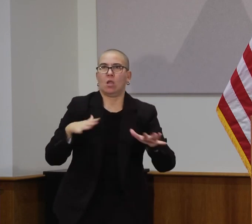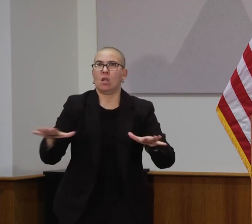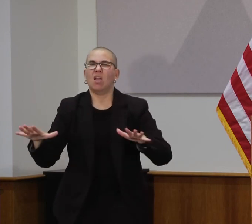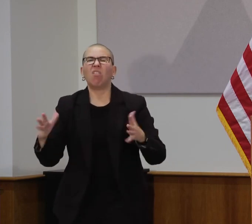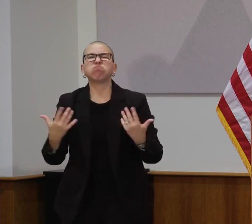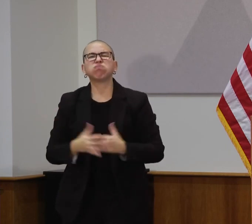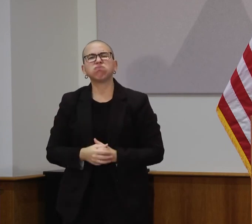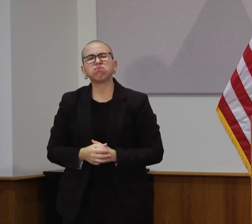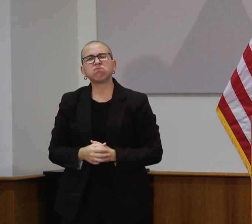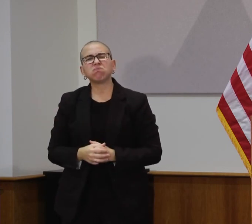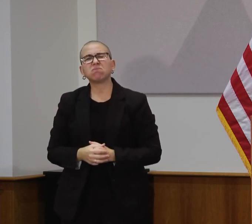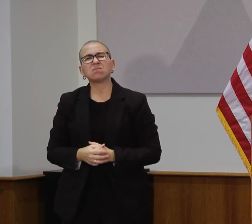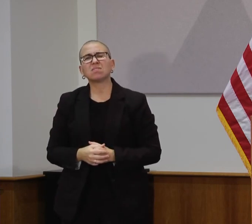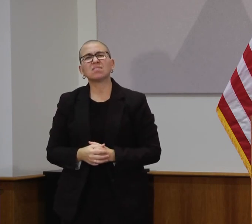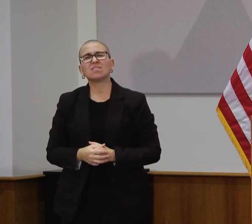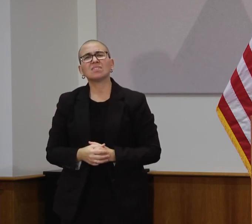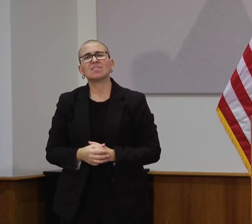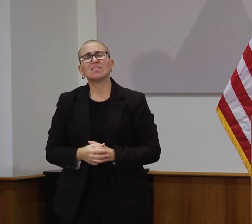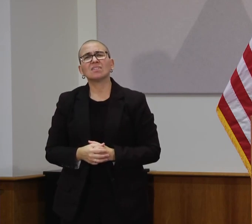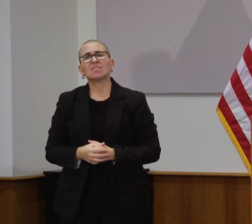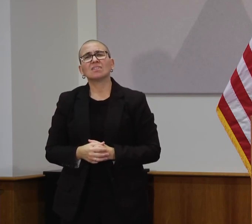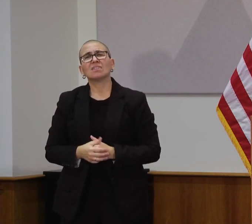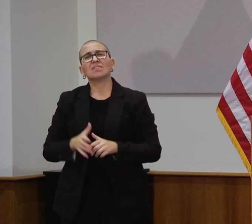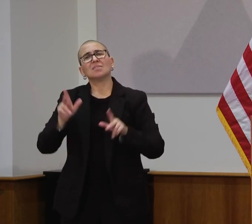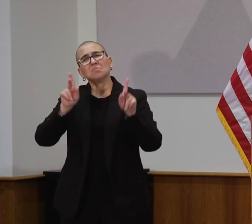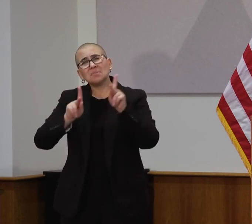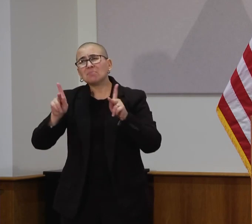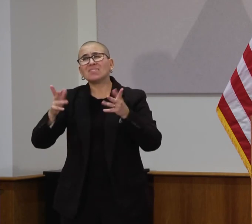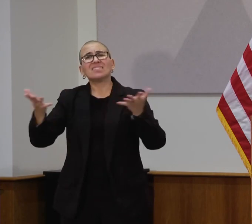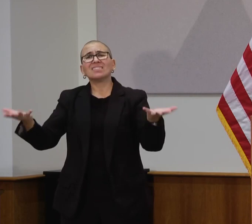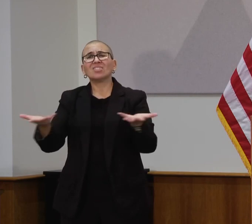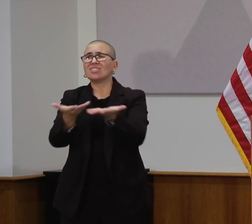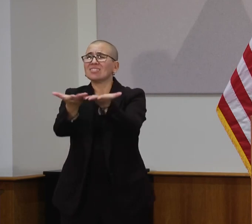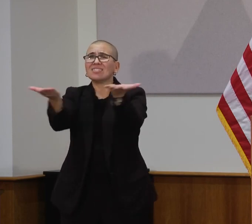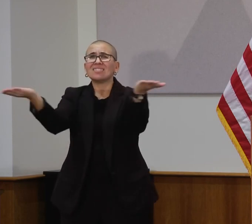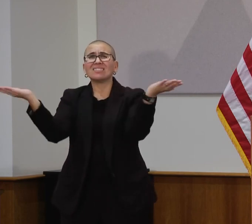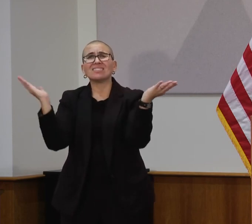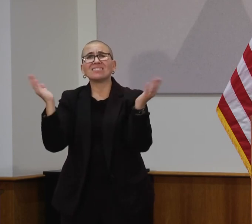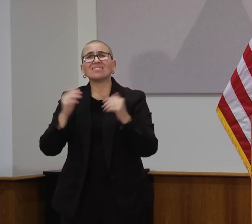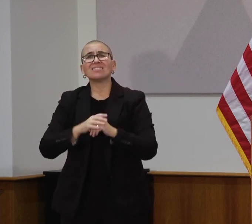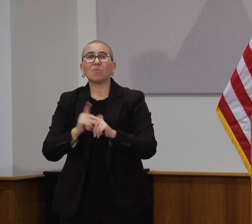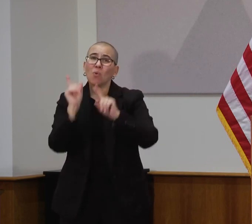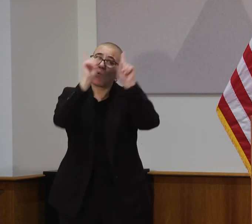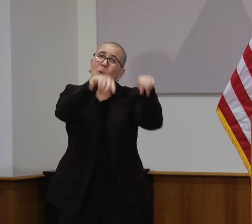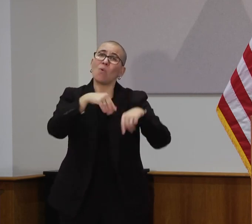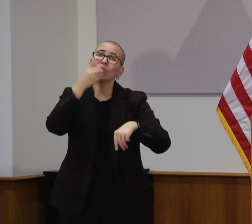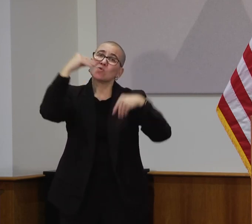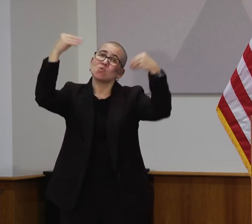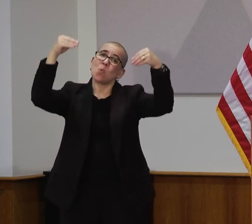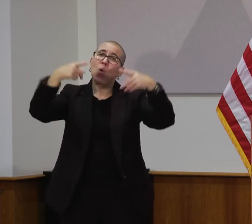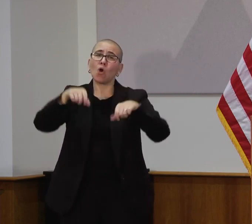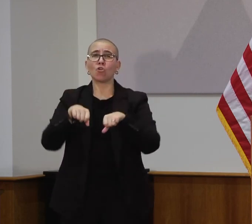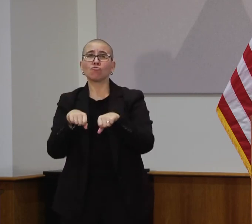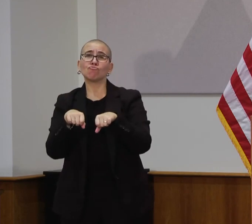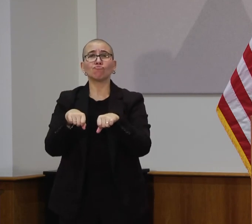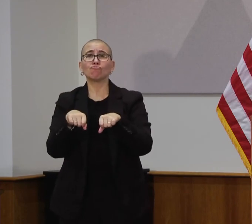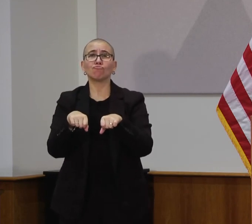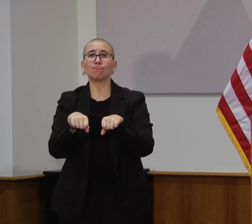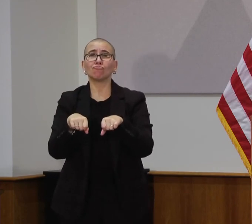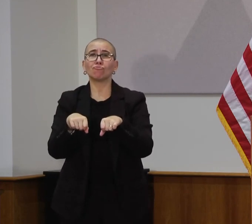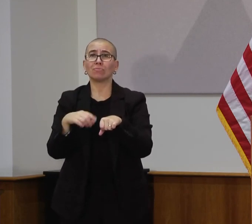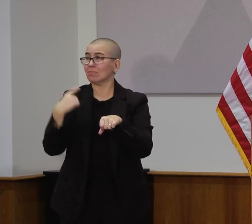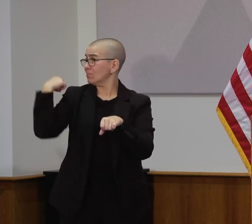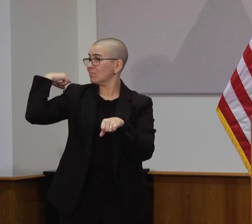person standing behind you in line at the grocery store might be a nurse, a respiratory therapist, a nursing assistant,